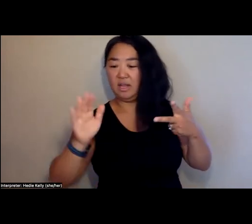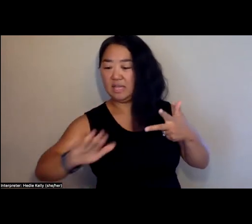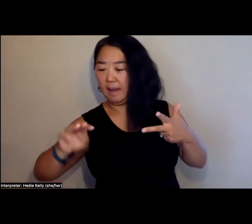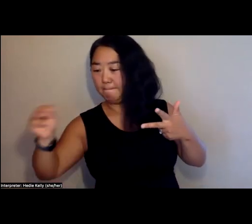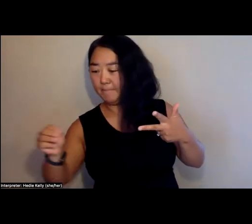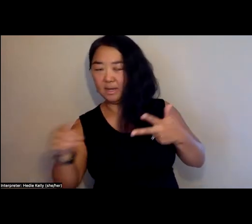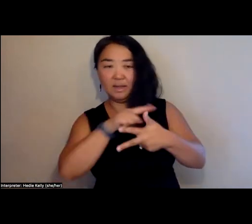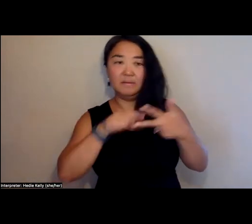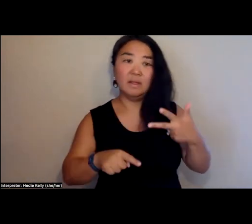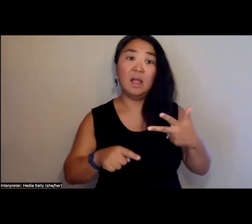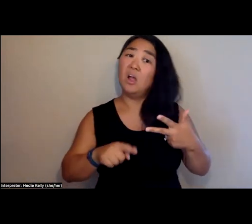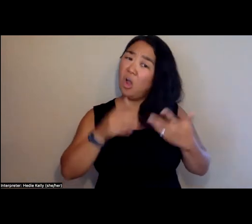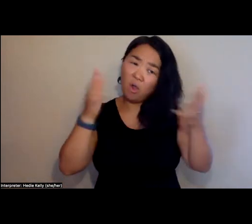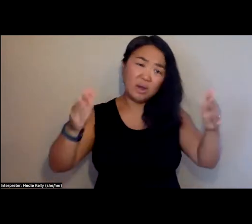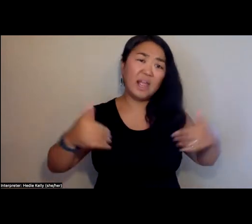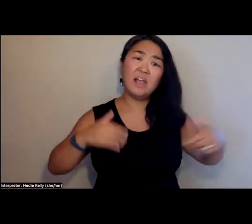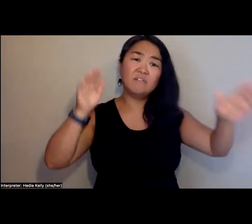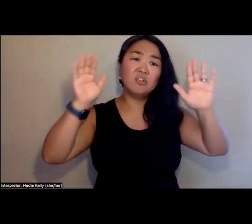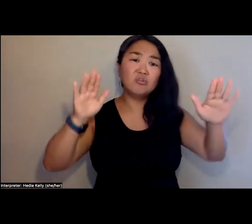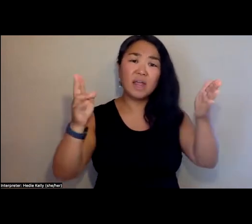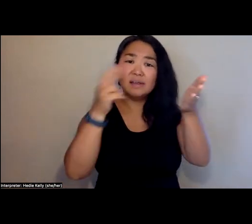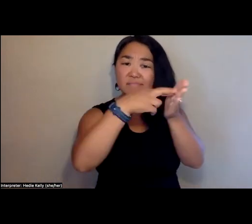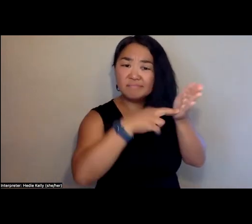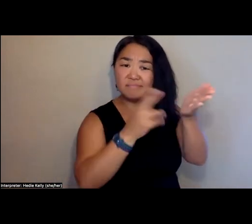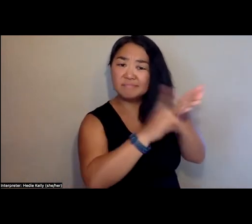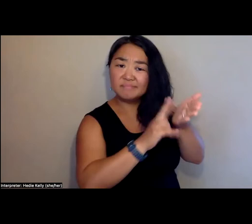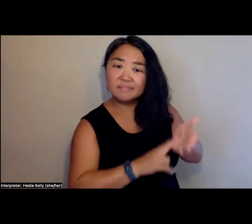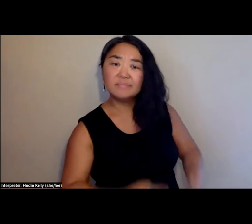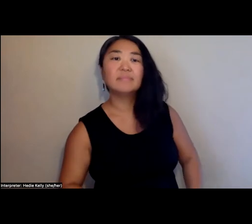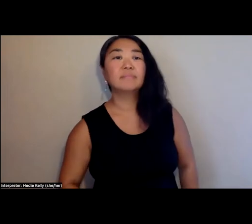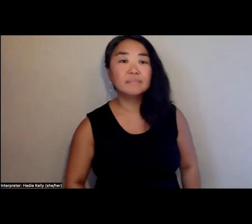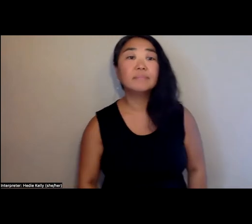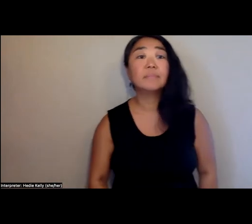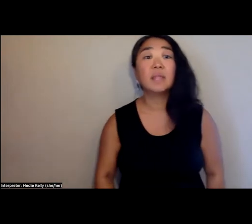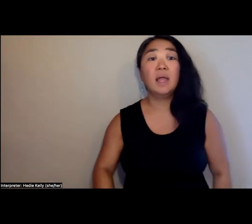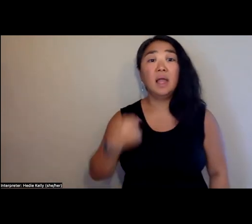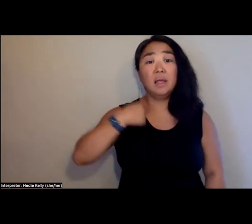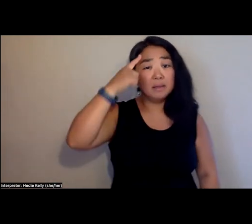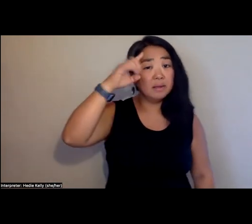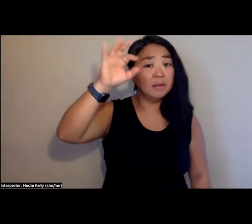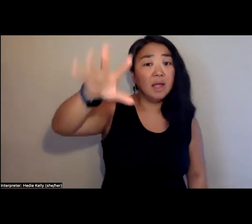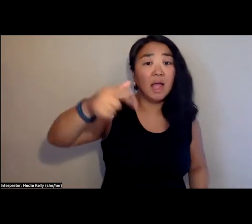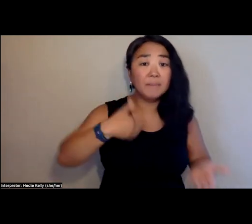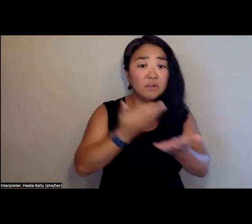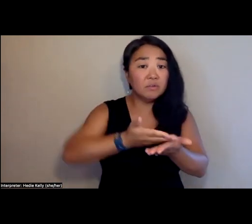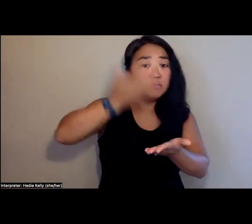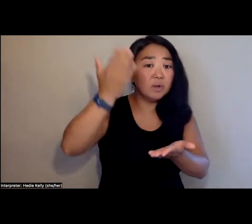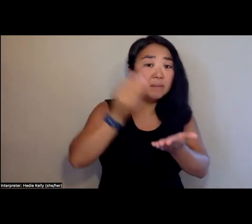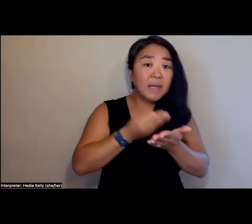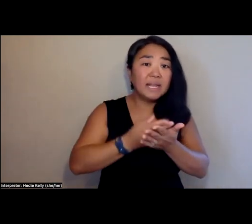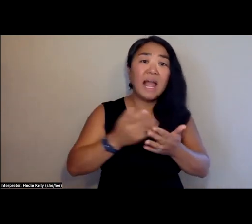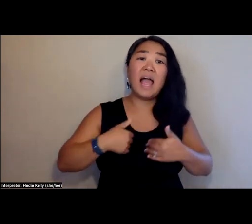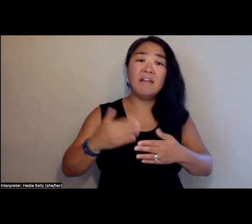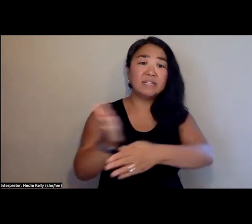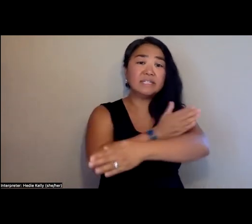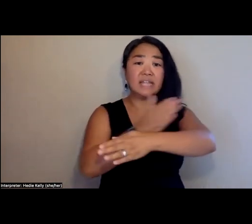And we've already got a pretty great turnout. The one thing I'll also mention is that I've been raising a little bit of money. There's a sliding scale registration fee.